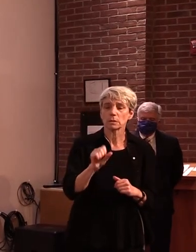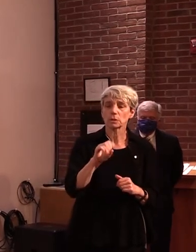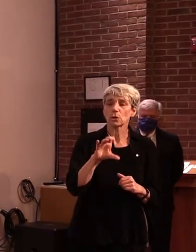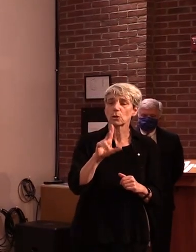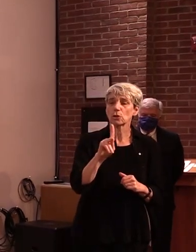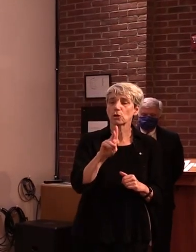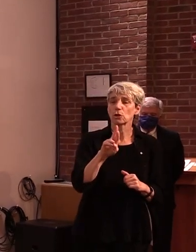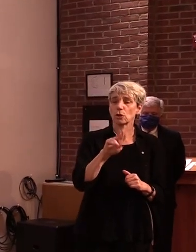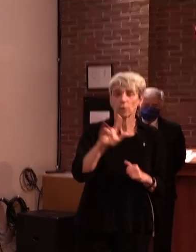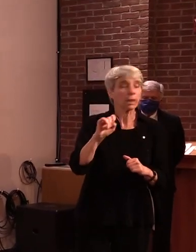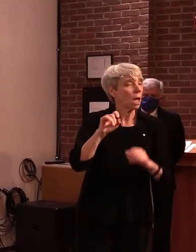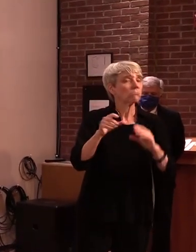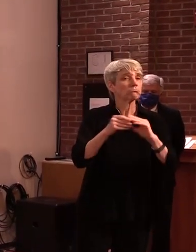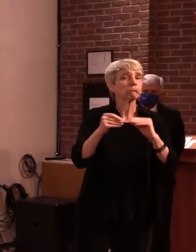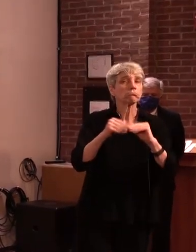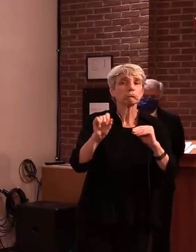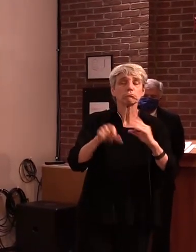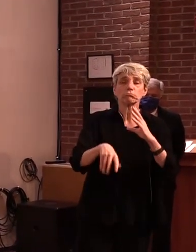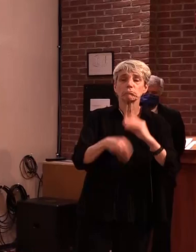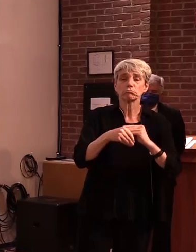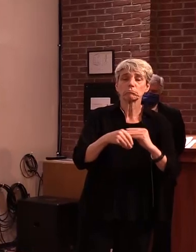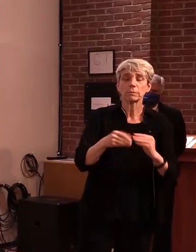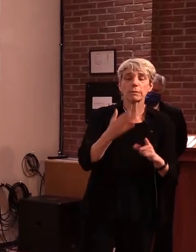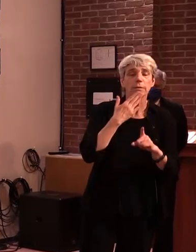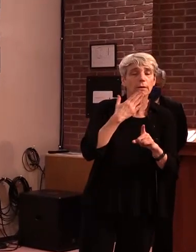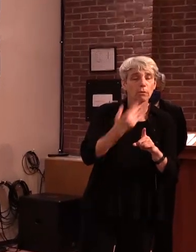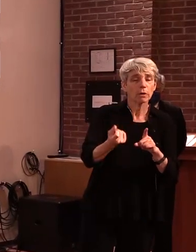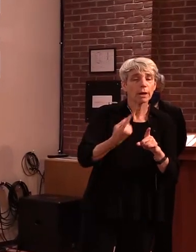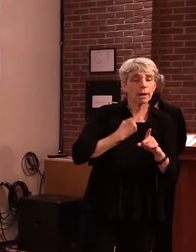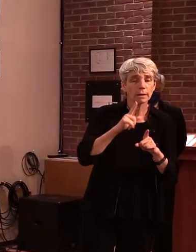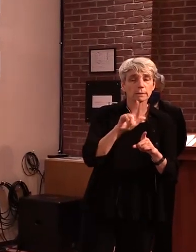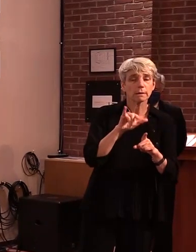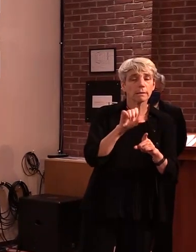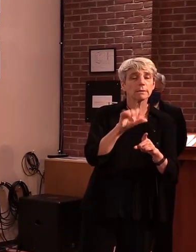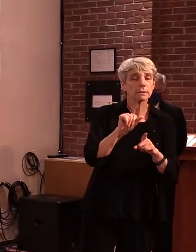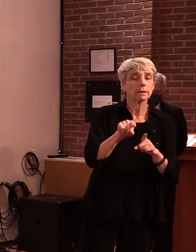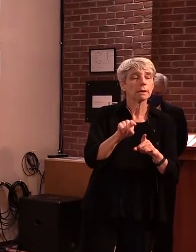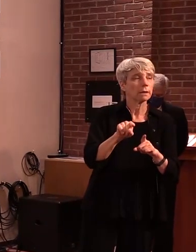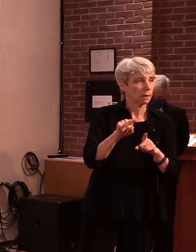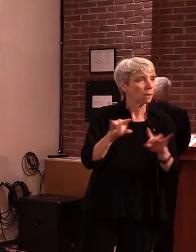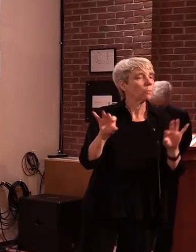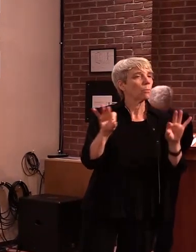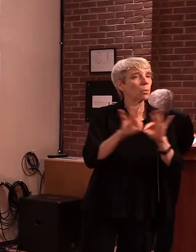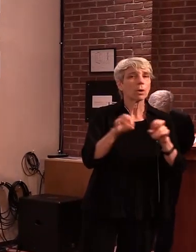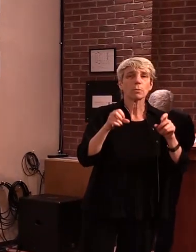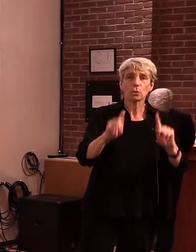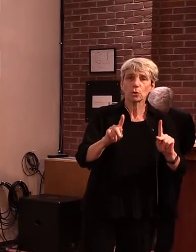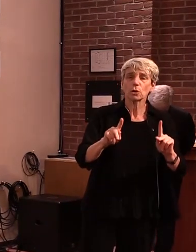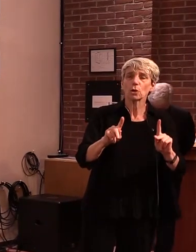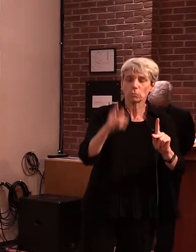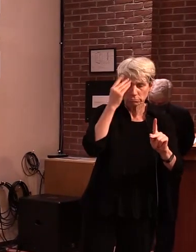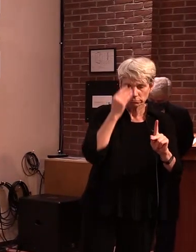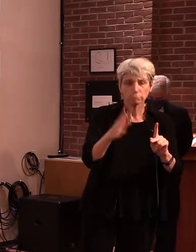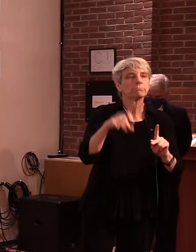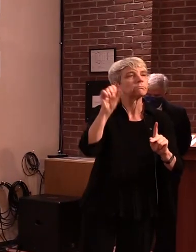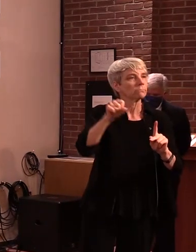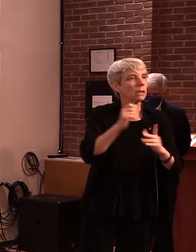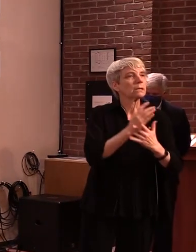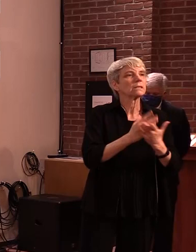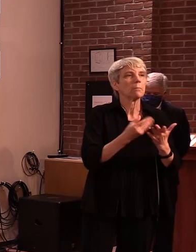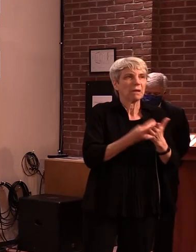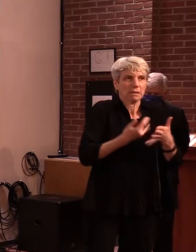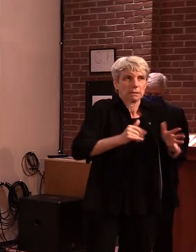Yeah, I can offer a little bit. Lisa and Brett, I'm glad you brought this up because it does give us an important moment to share that there is still money left.